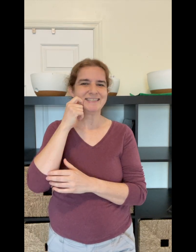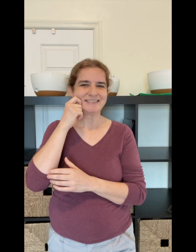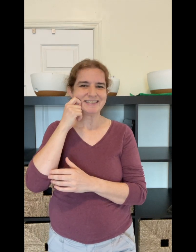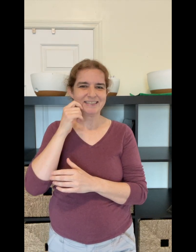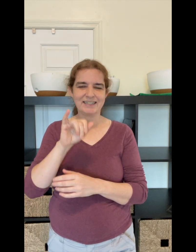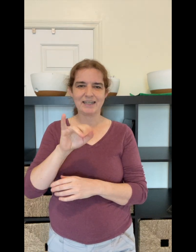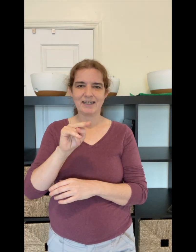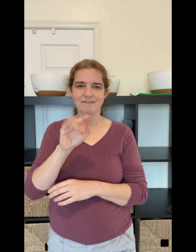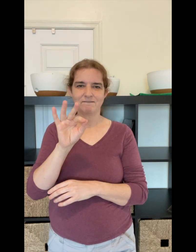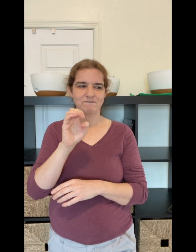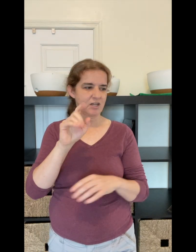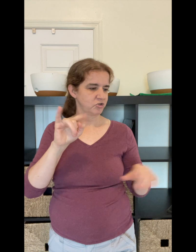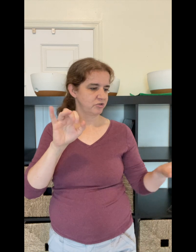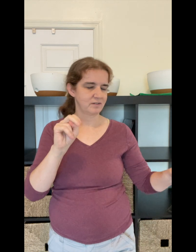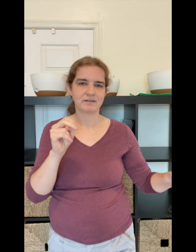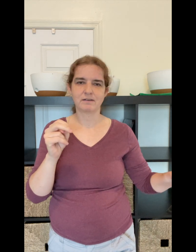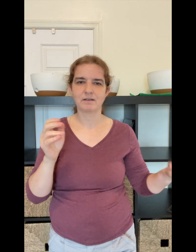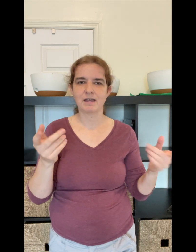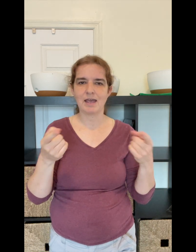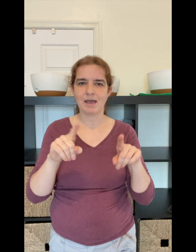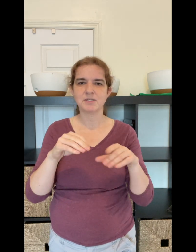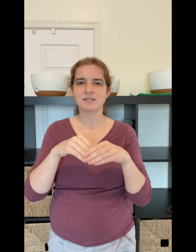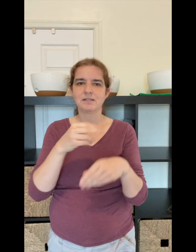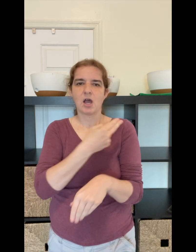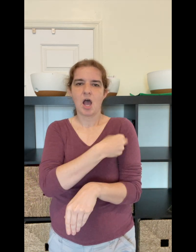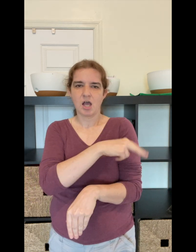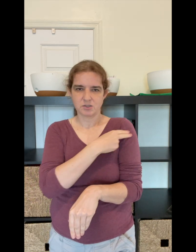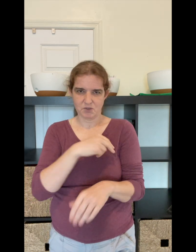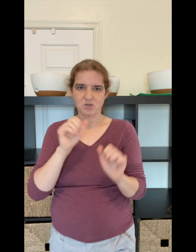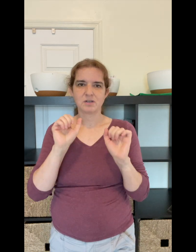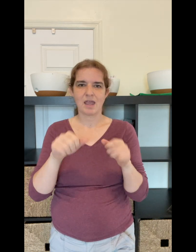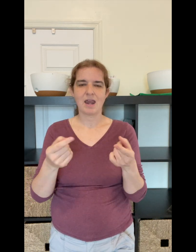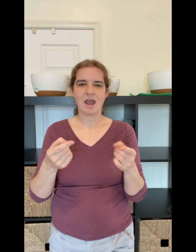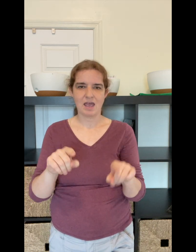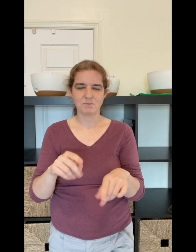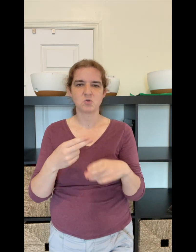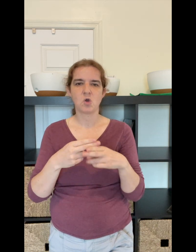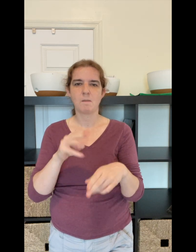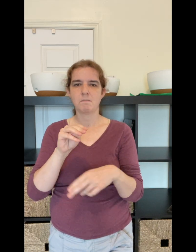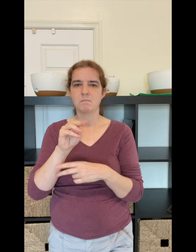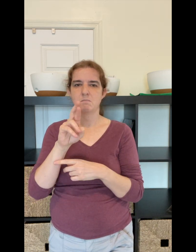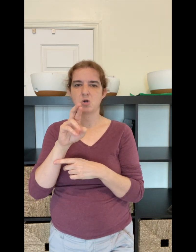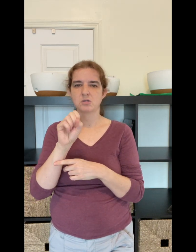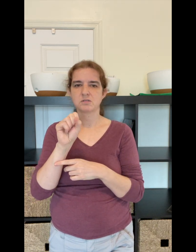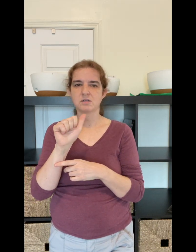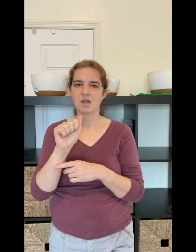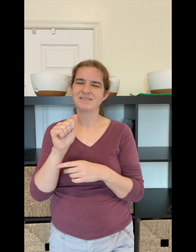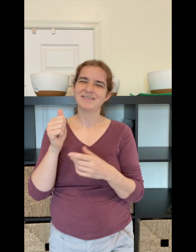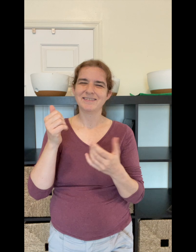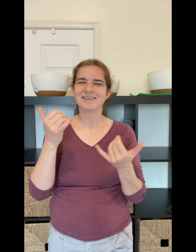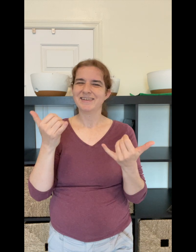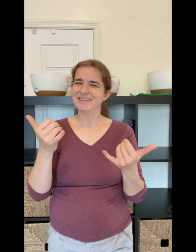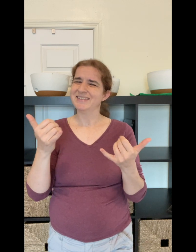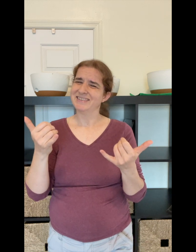MRSA, that's a skin infection that happens in the hospital that can happen. That's called